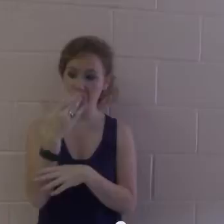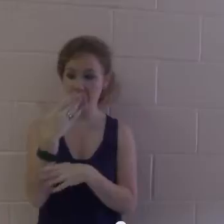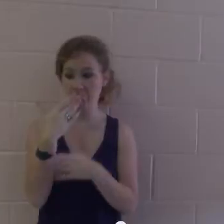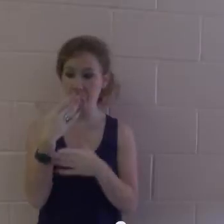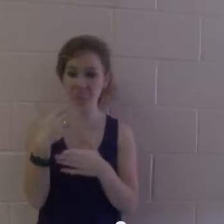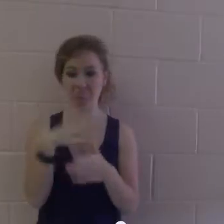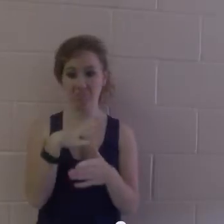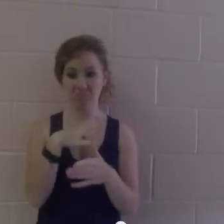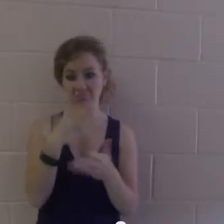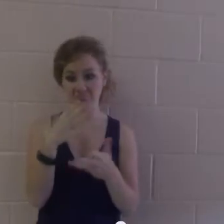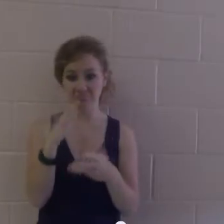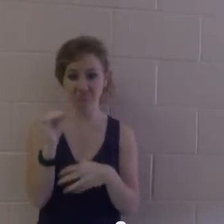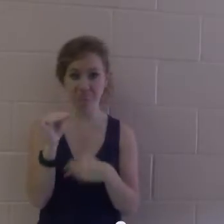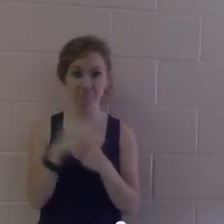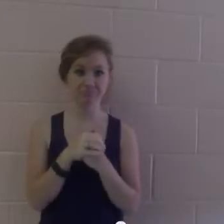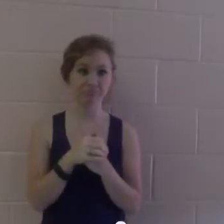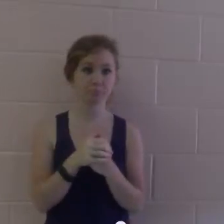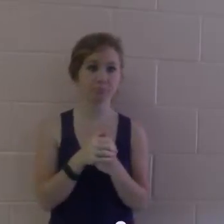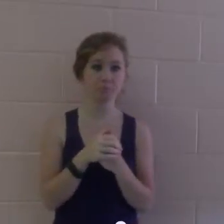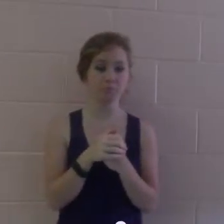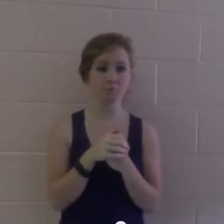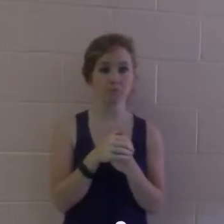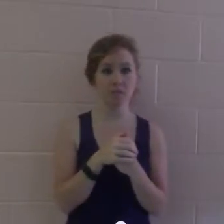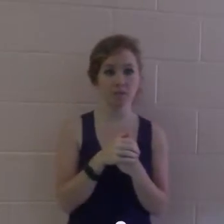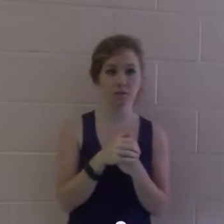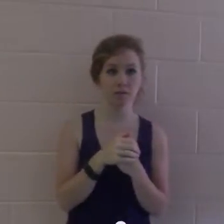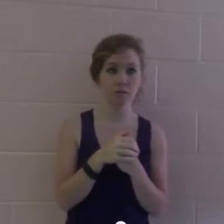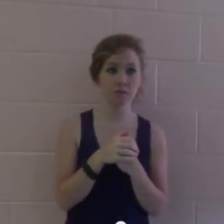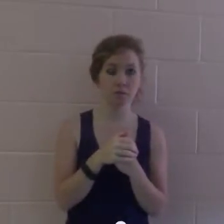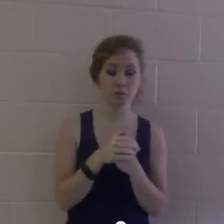mushrooms, which taste fine.